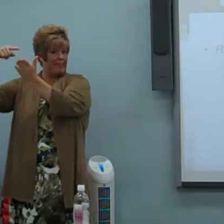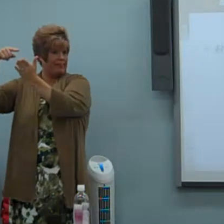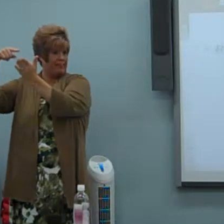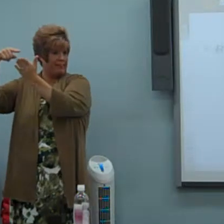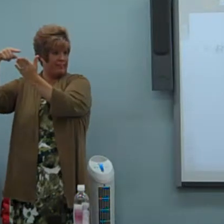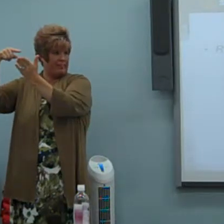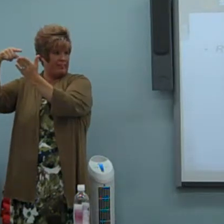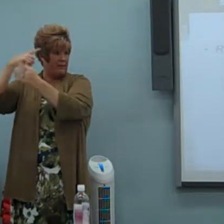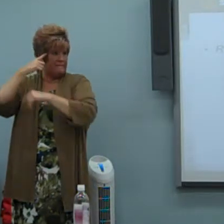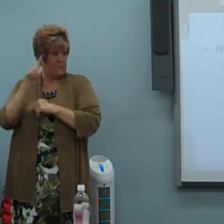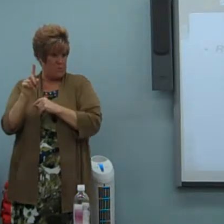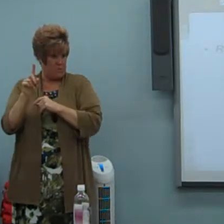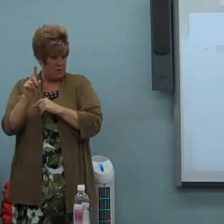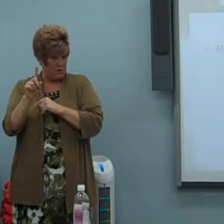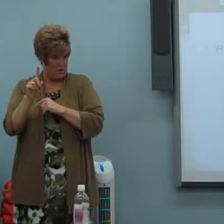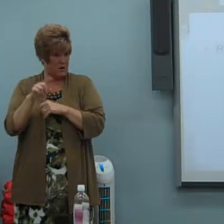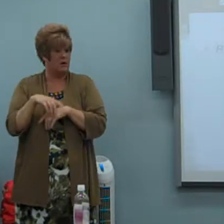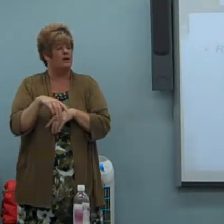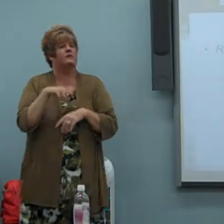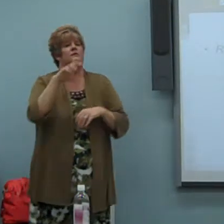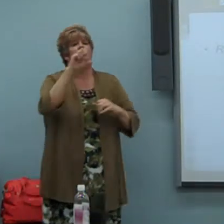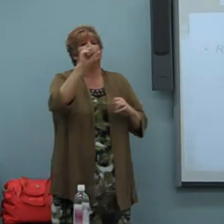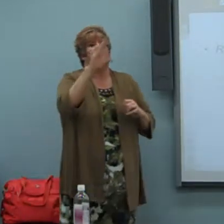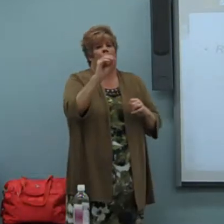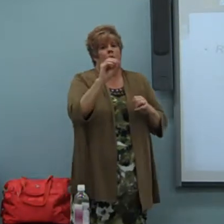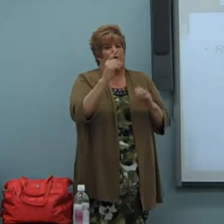rule, then they're getting paid for that bill.